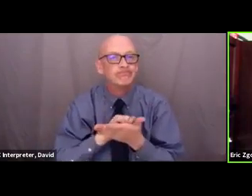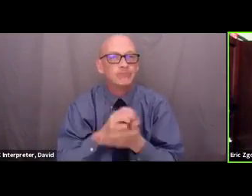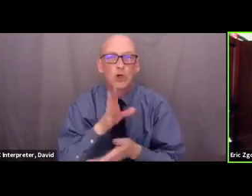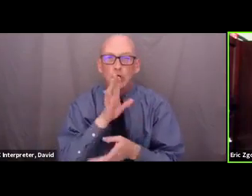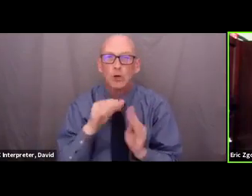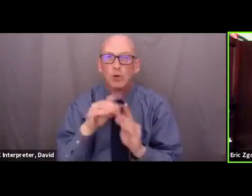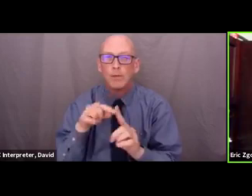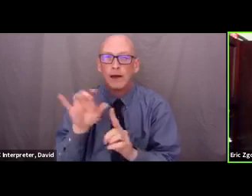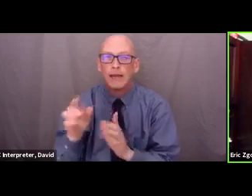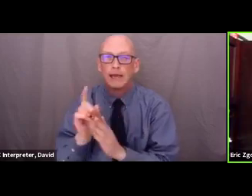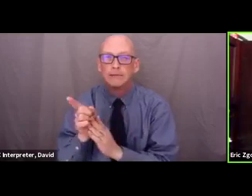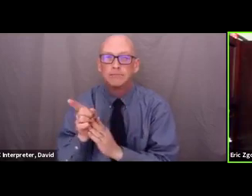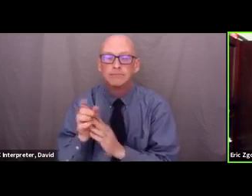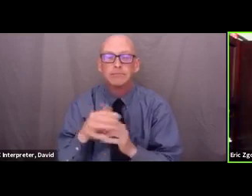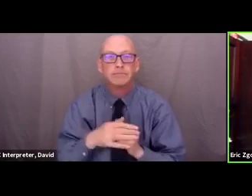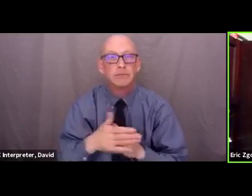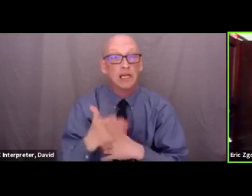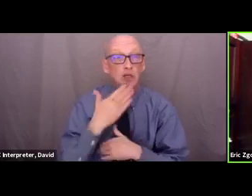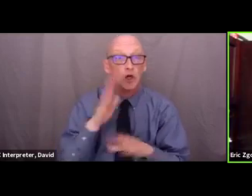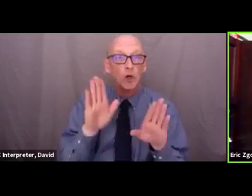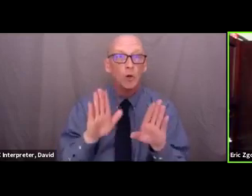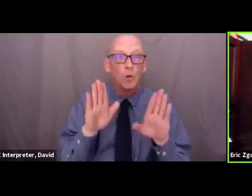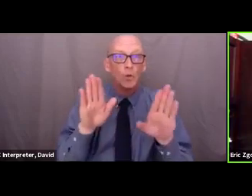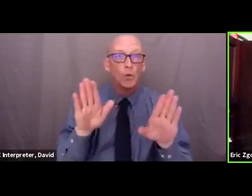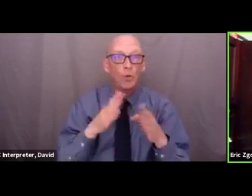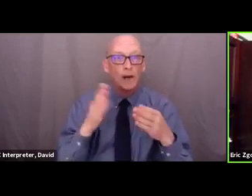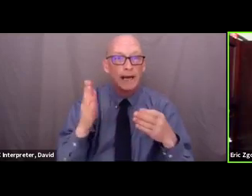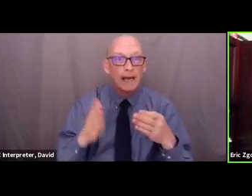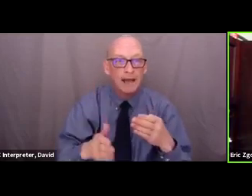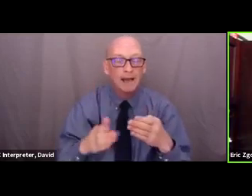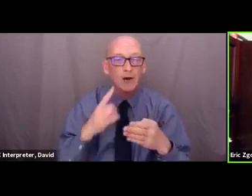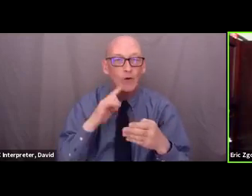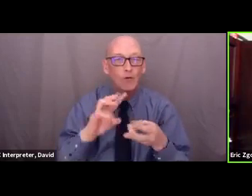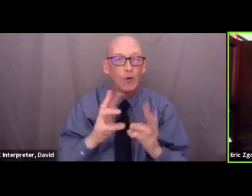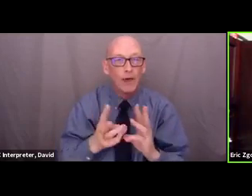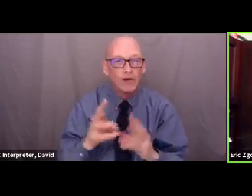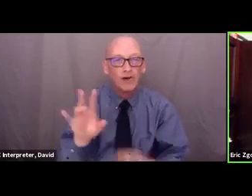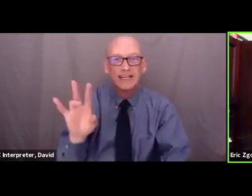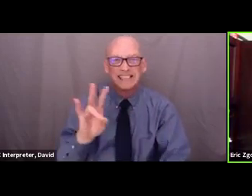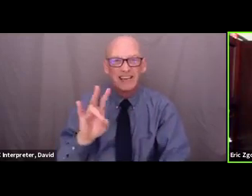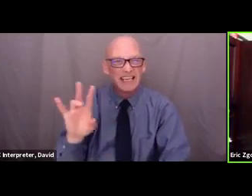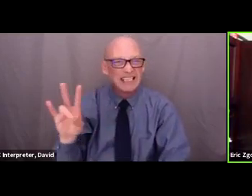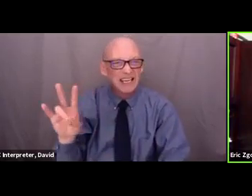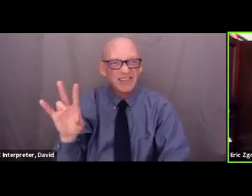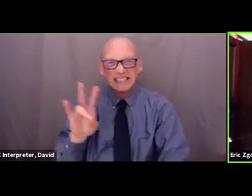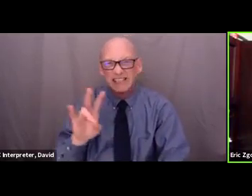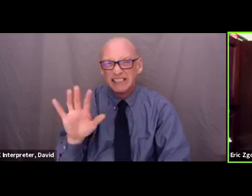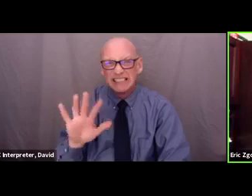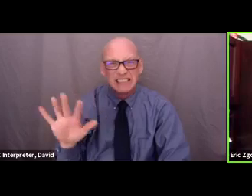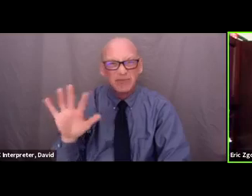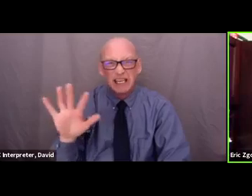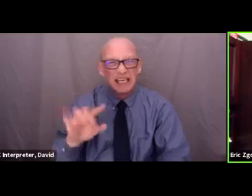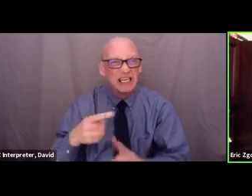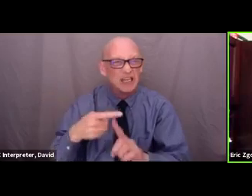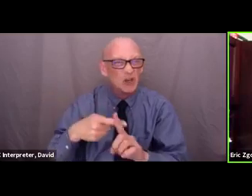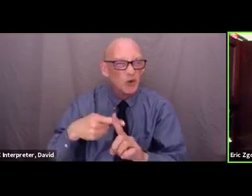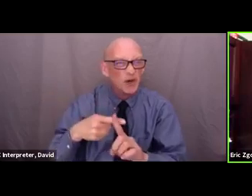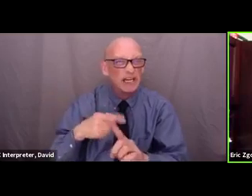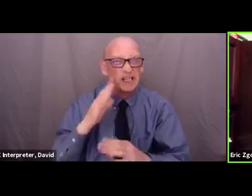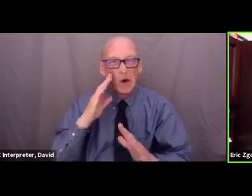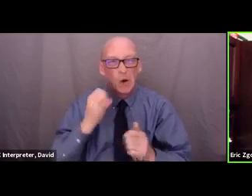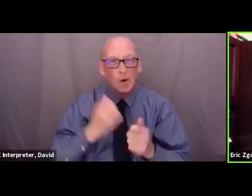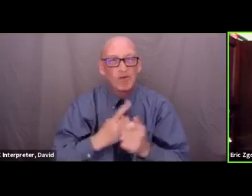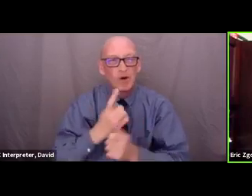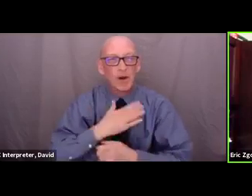it was a great weather weekend. It was 70 some degrees, and I hope everybody enjoyed themselves, but we kind